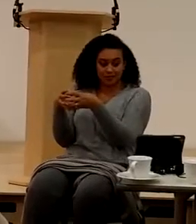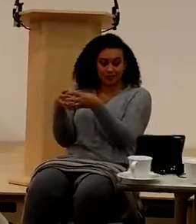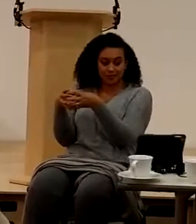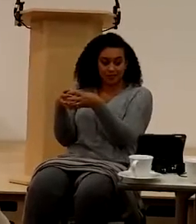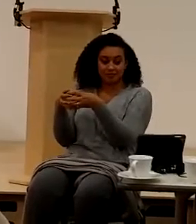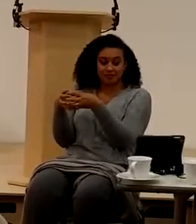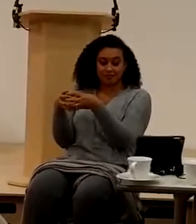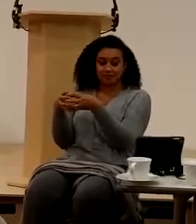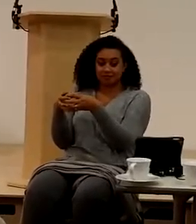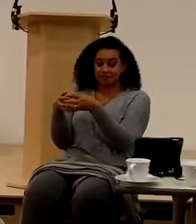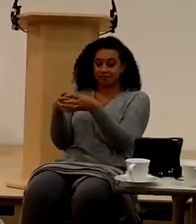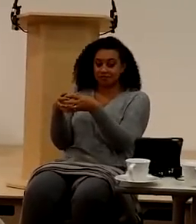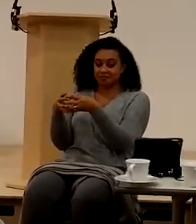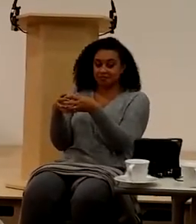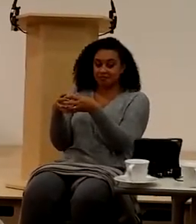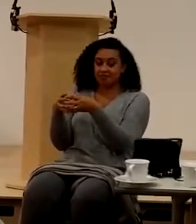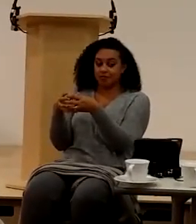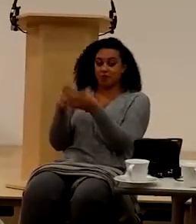CLDP had